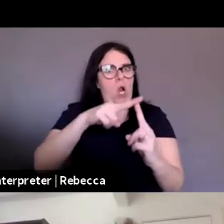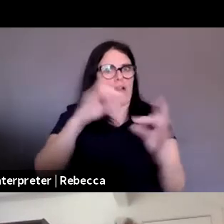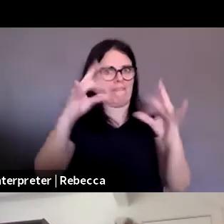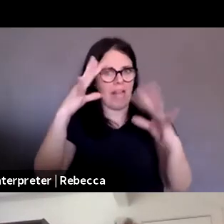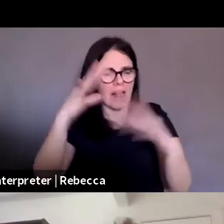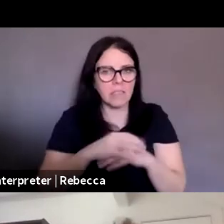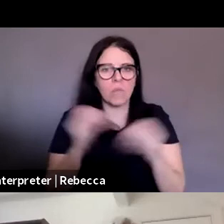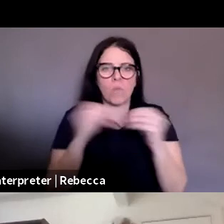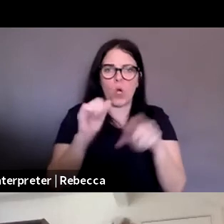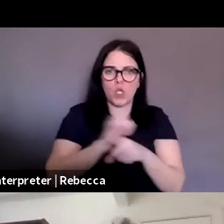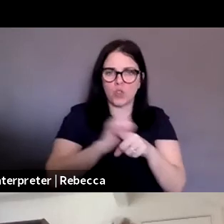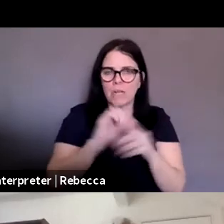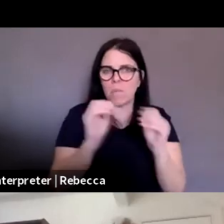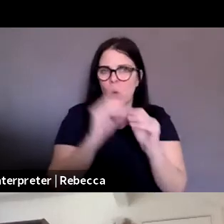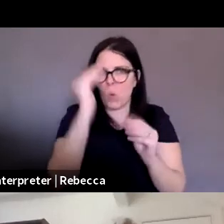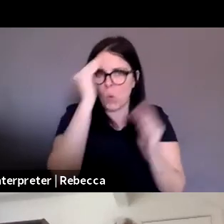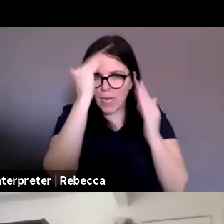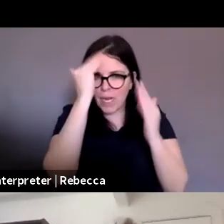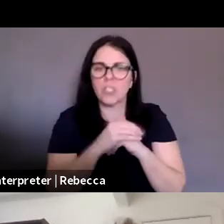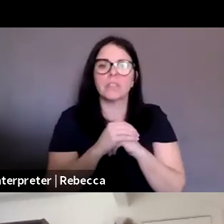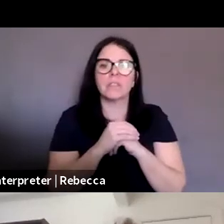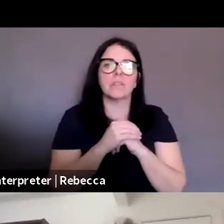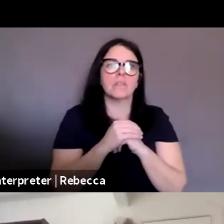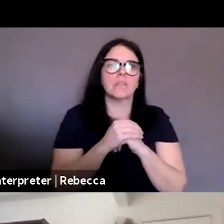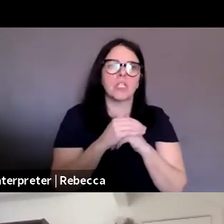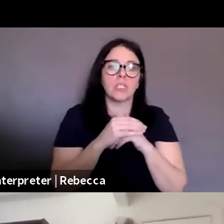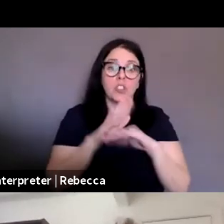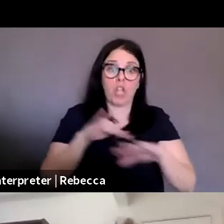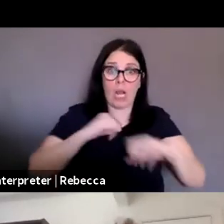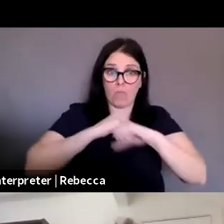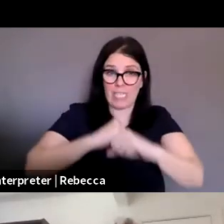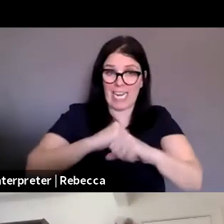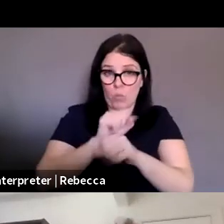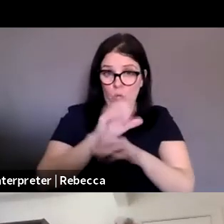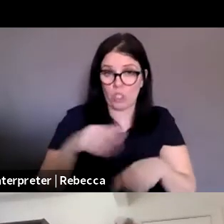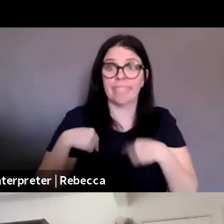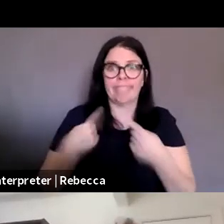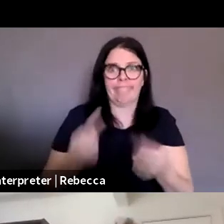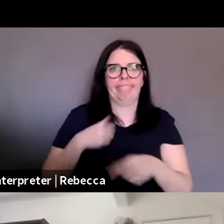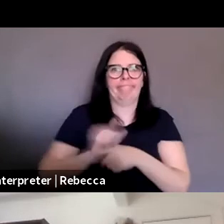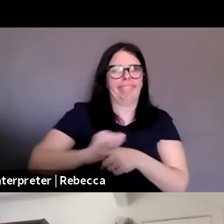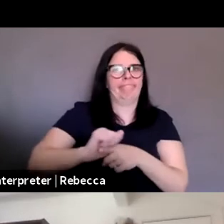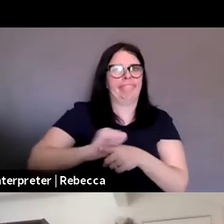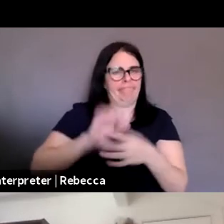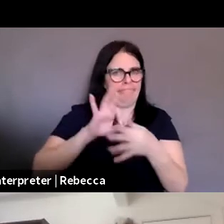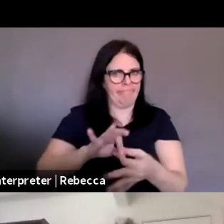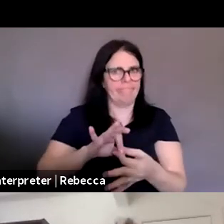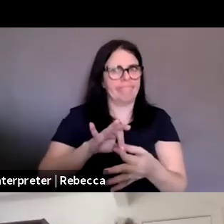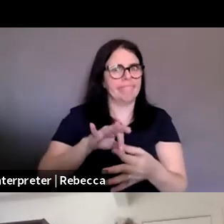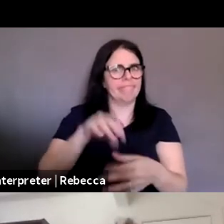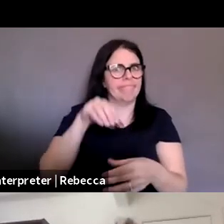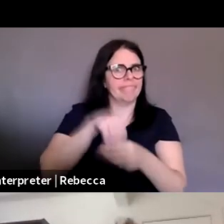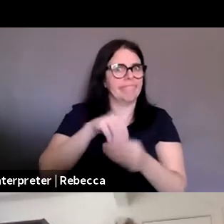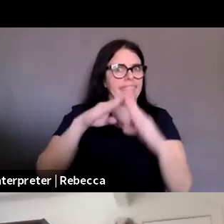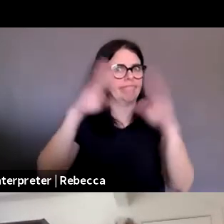know, I've been training child protection workers over the last year on domestic violence. And one of the things that they keep saying at the end